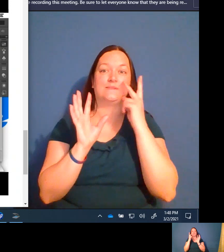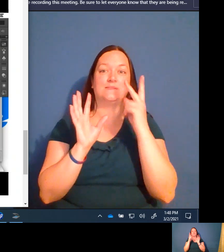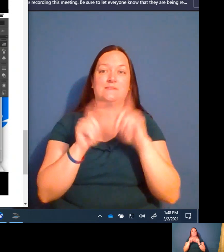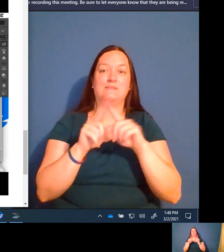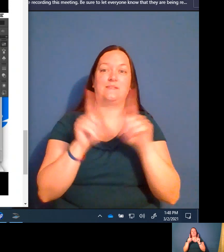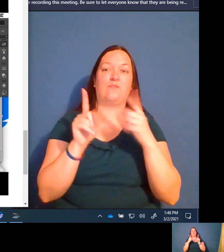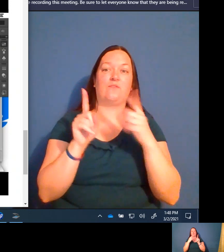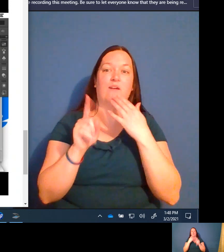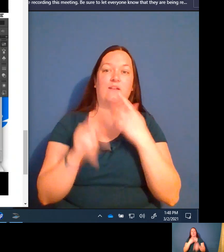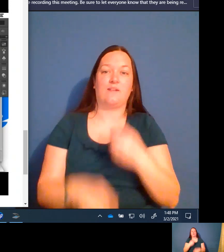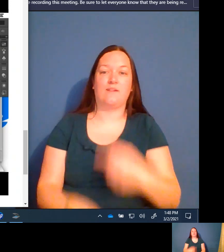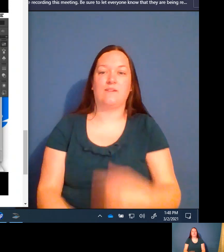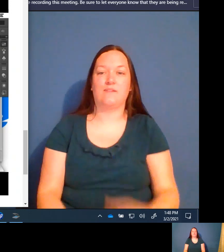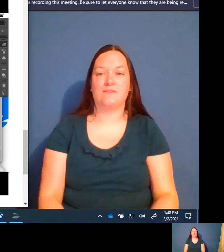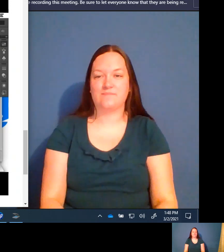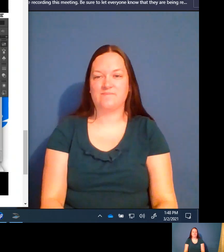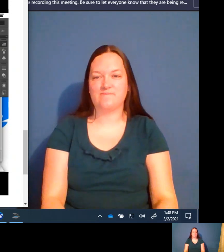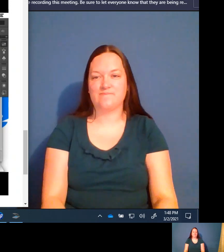add some mesh.